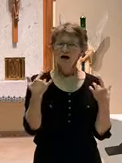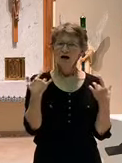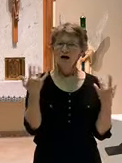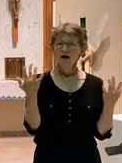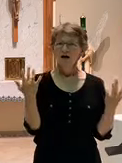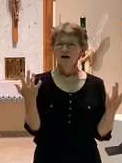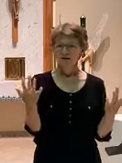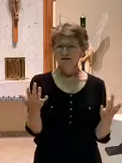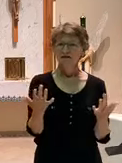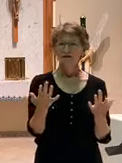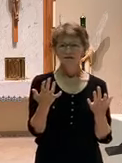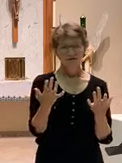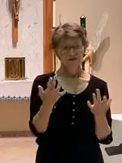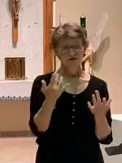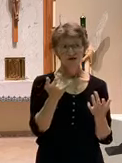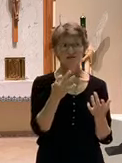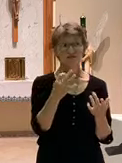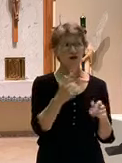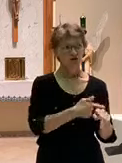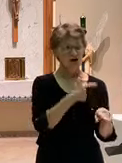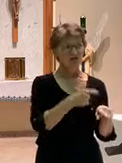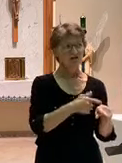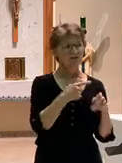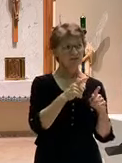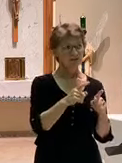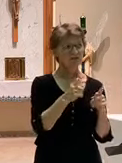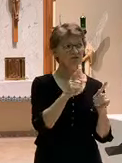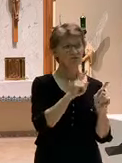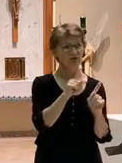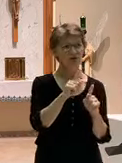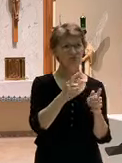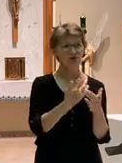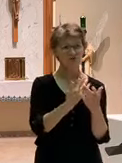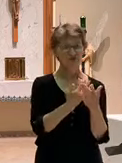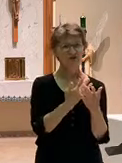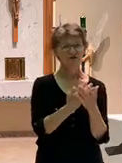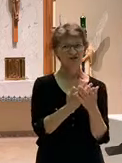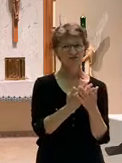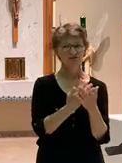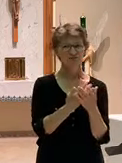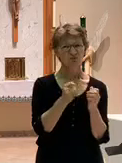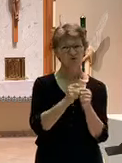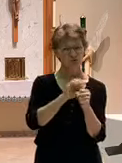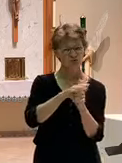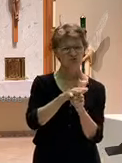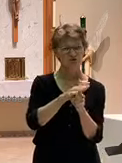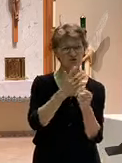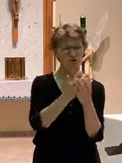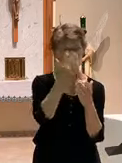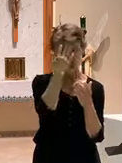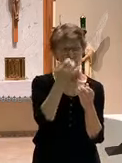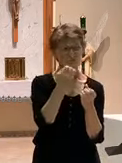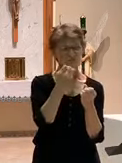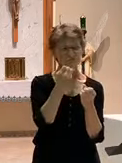so I encourage you, if it's been a while since you've been to confession, especially since this coronavirus has prevented many of us from getting to confession, to